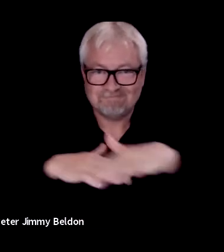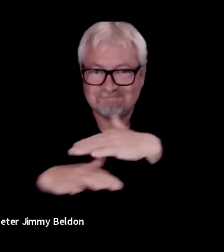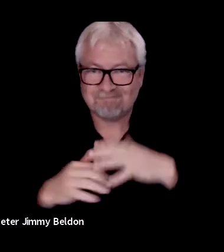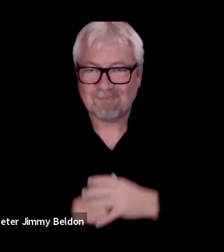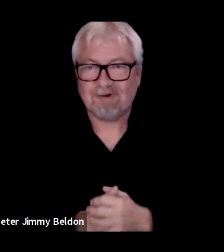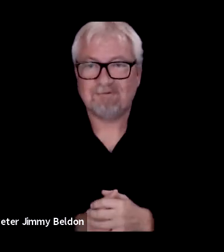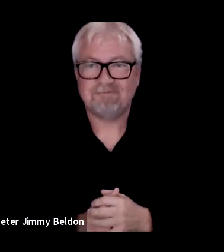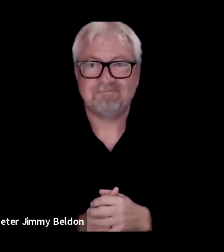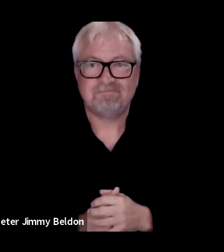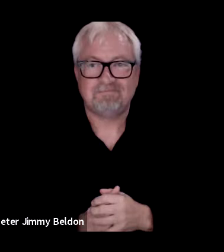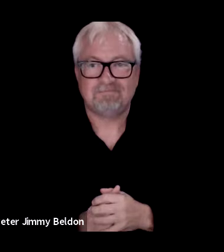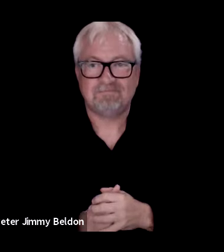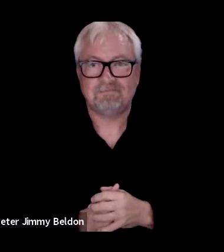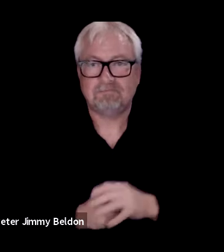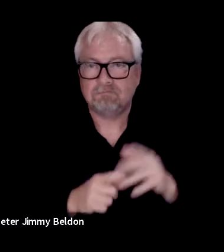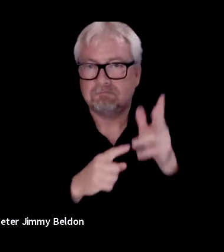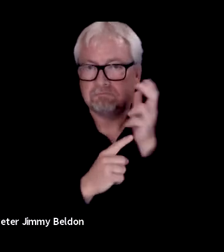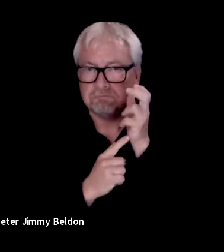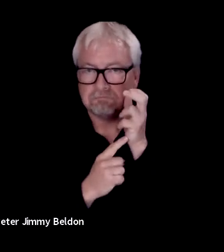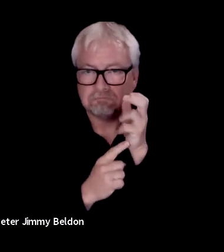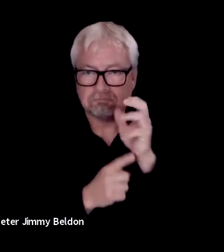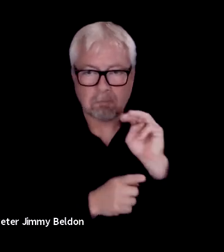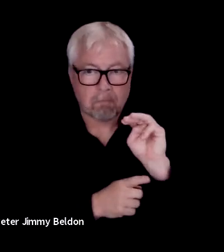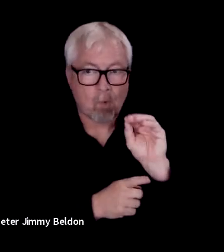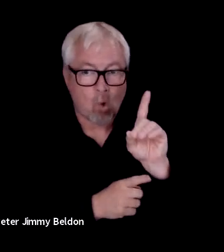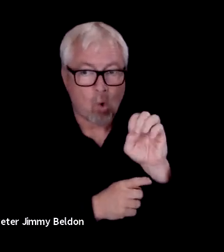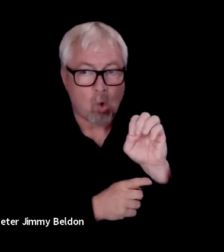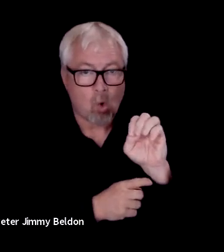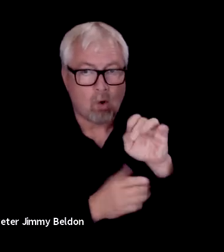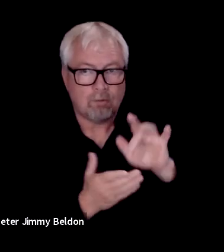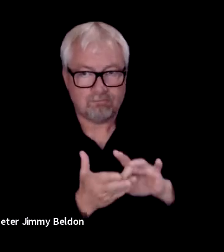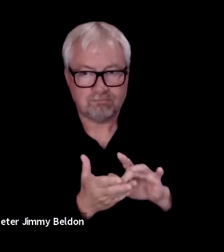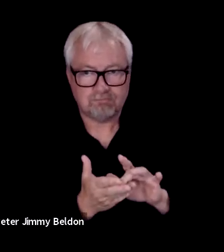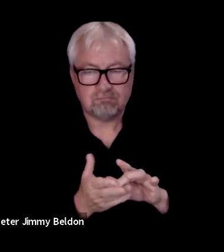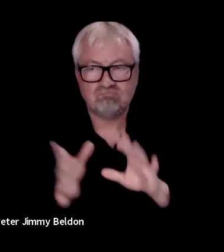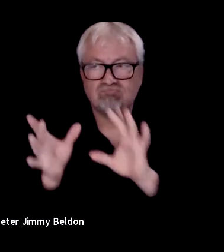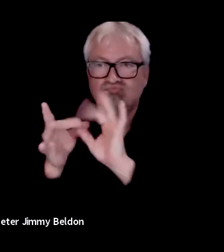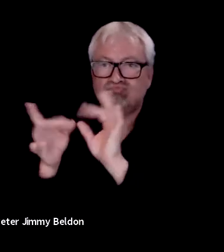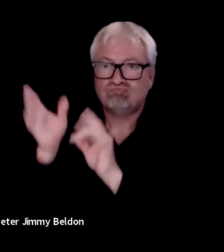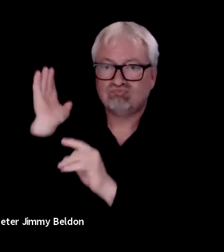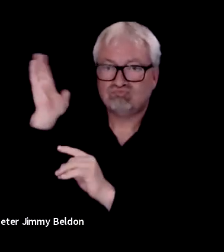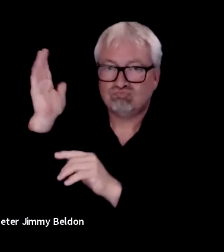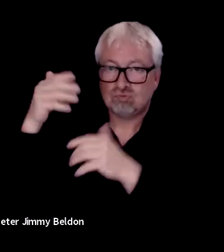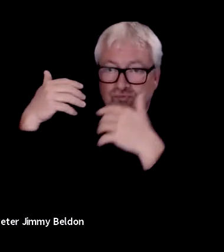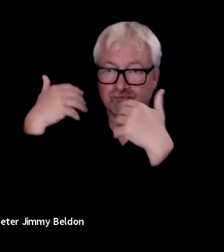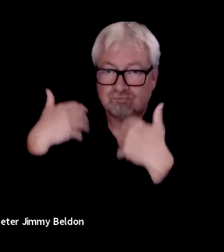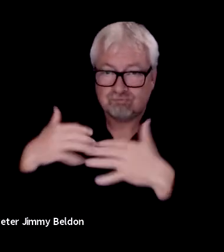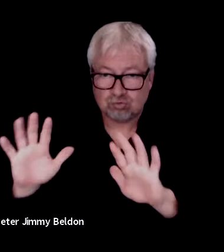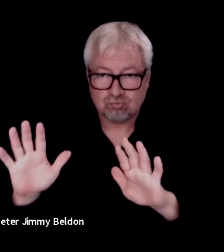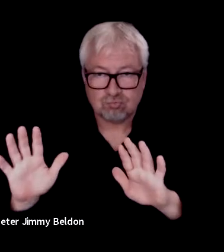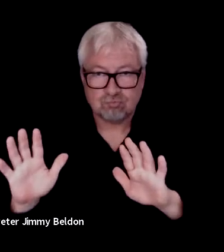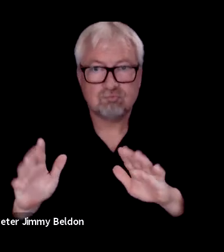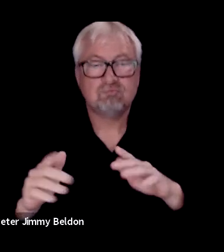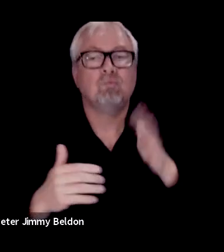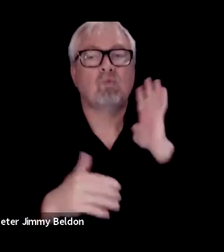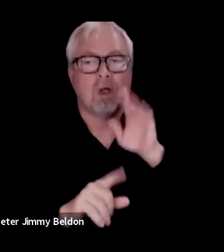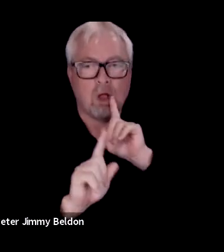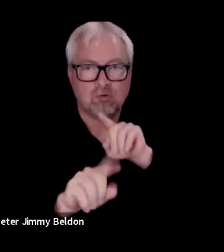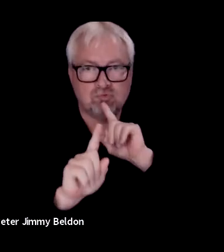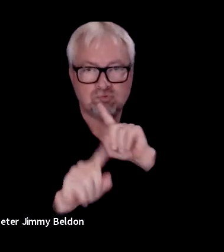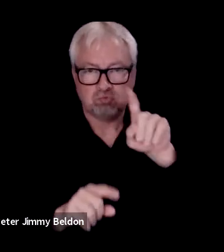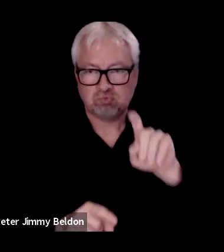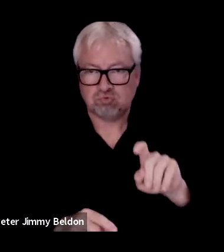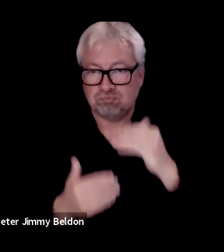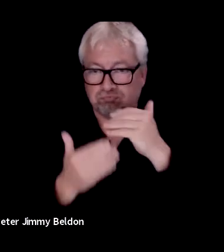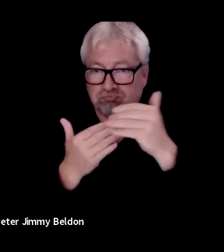a question during the session, you will need to press star one on your telephone. Please be advised that today's conference is being recorded. If you require